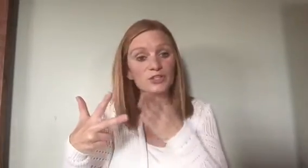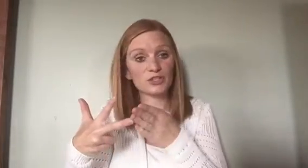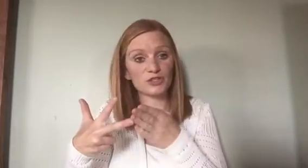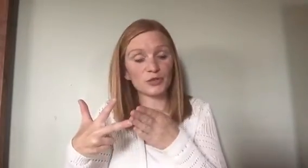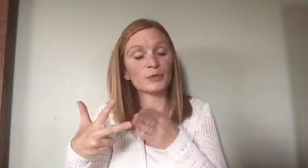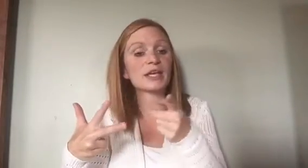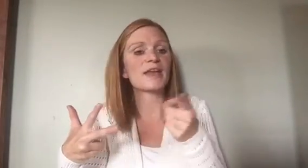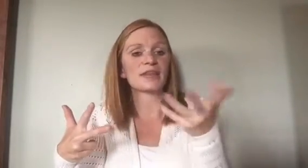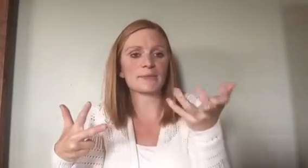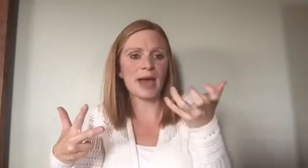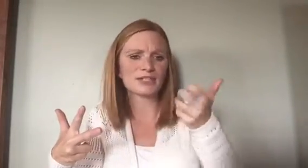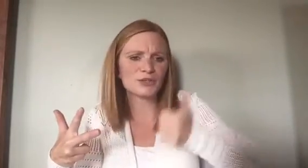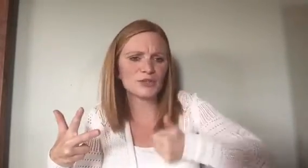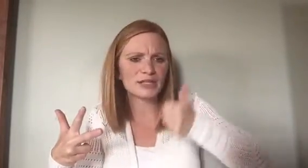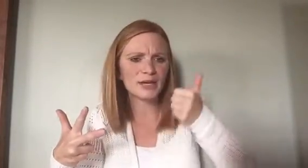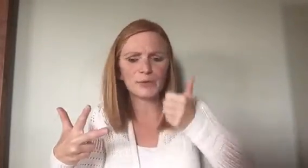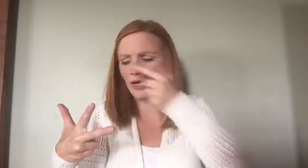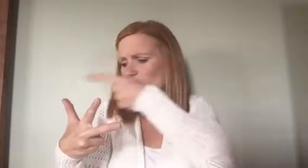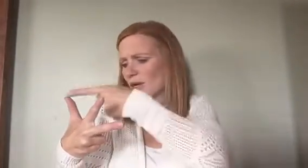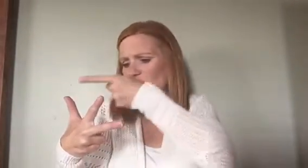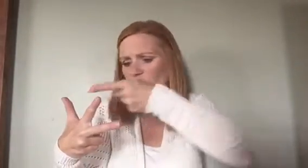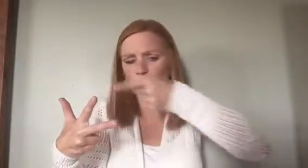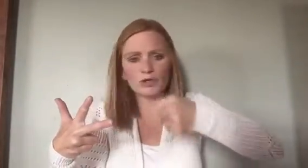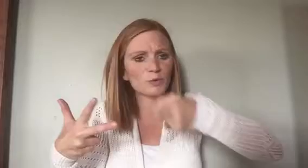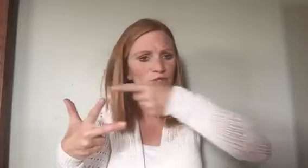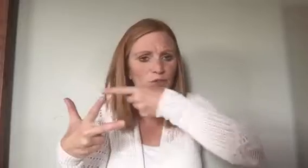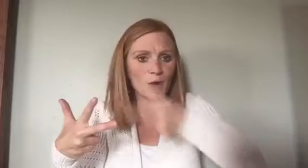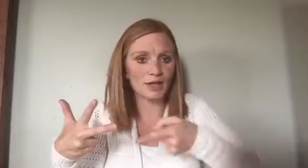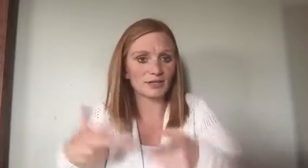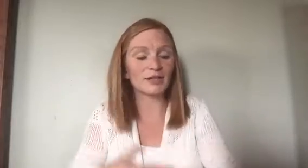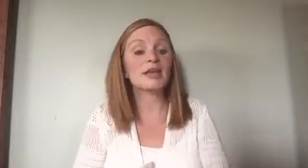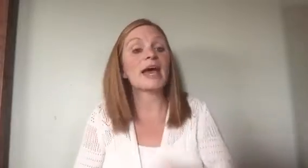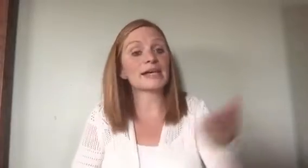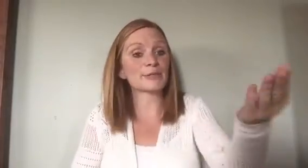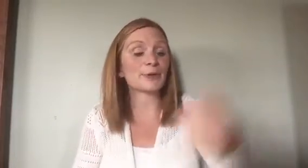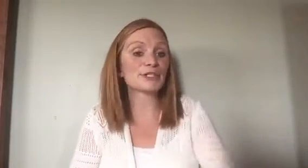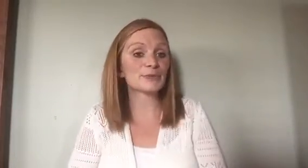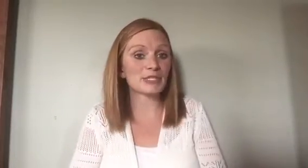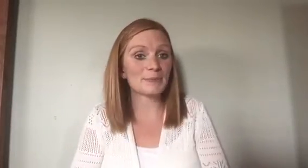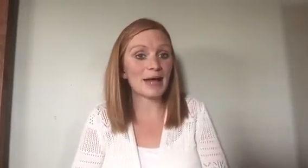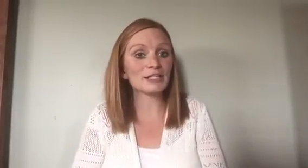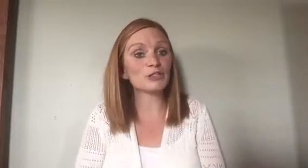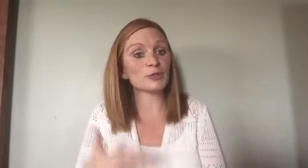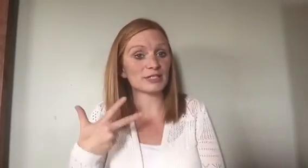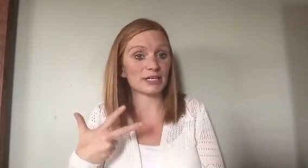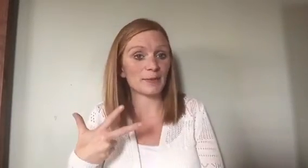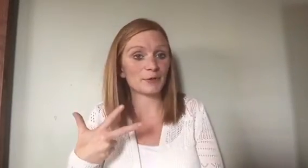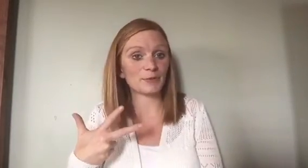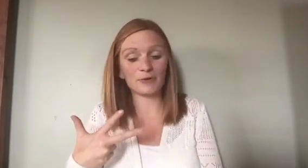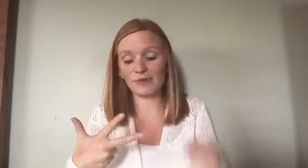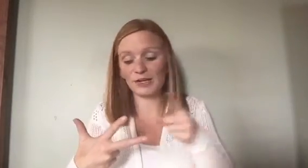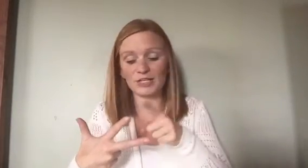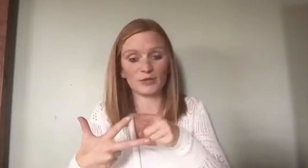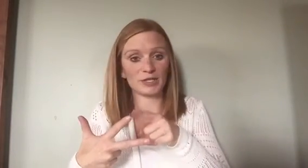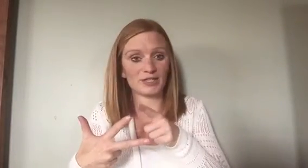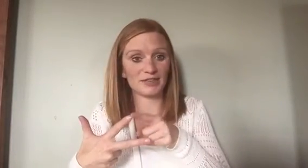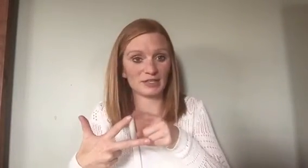is juice. Then I'm asking you that WH question, which one do you want? As a person responding, you could stick up your 3 fingers and you could say this